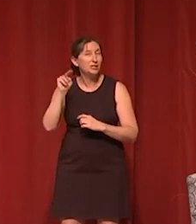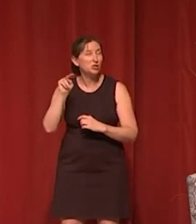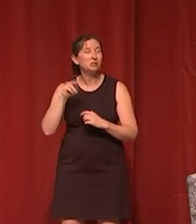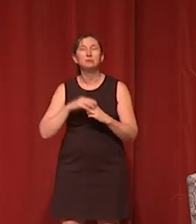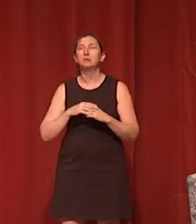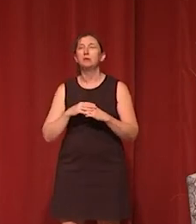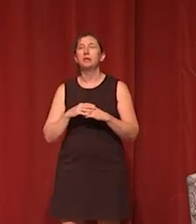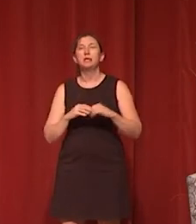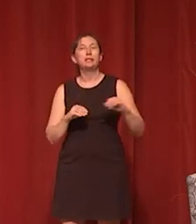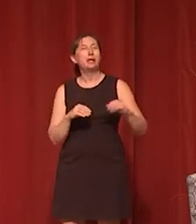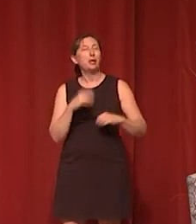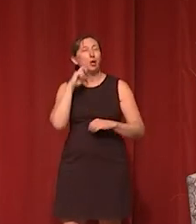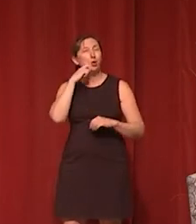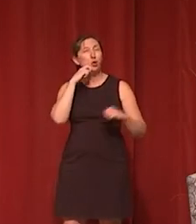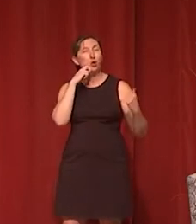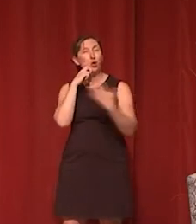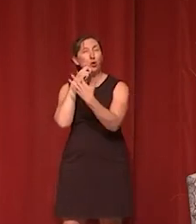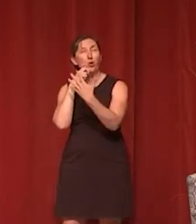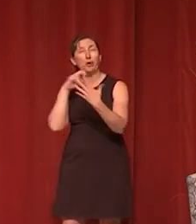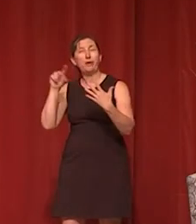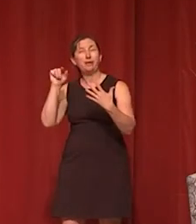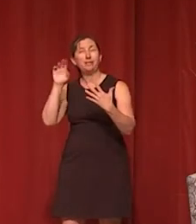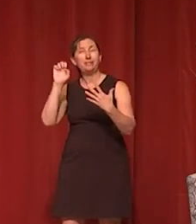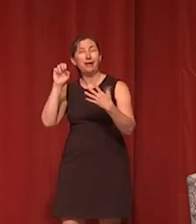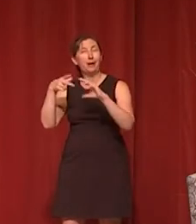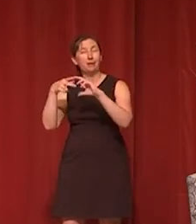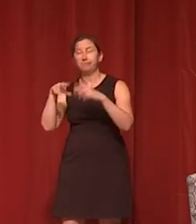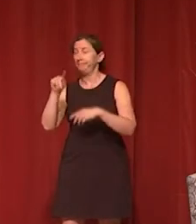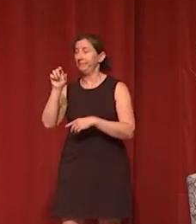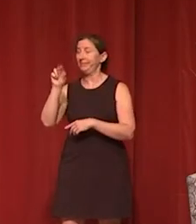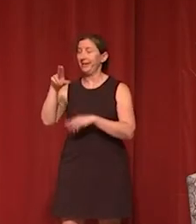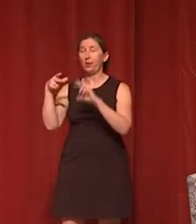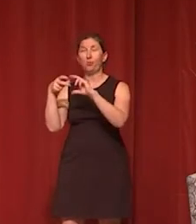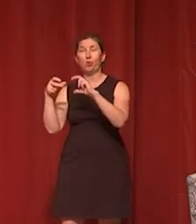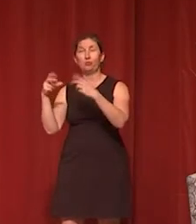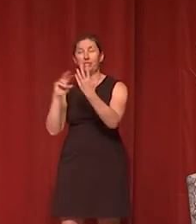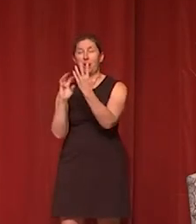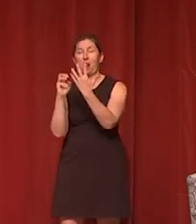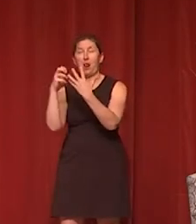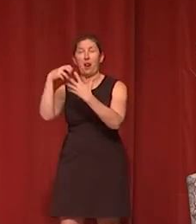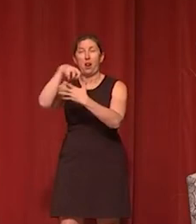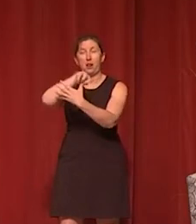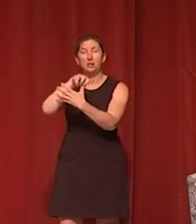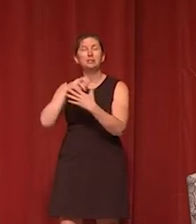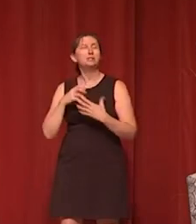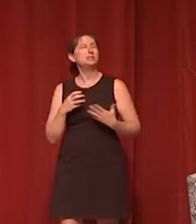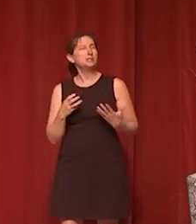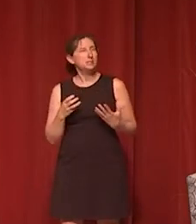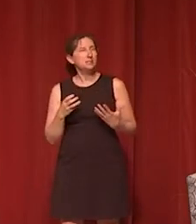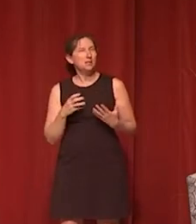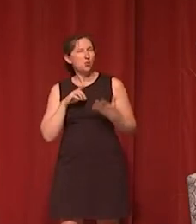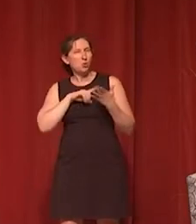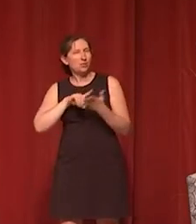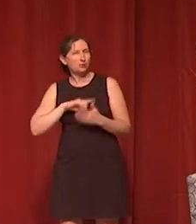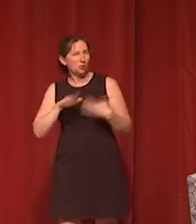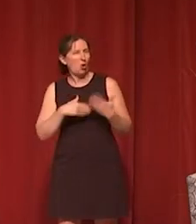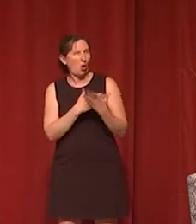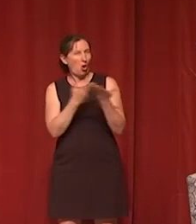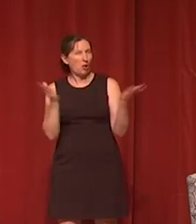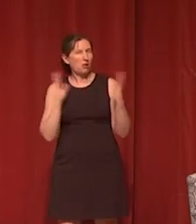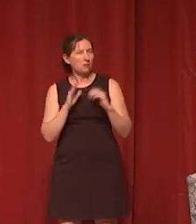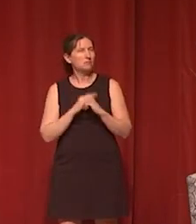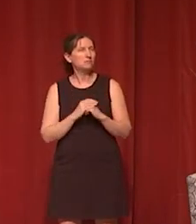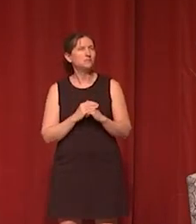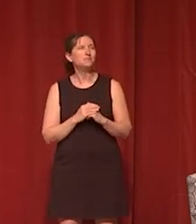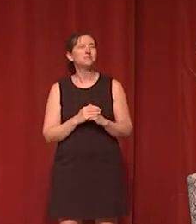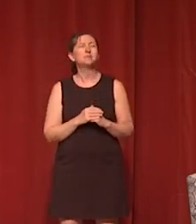mentioned. So again, there's a kind of a widespread approach, because even though those graphs showed improvement, people aren't